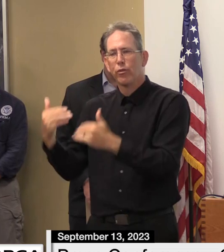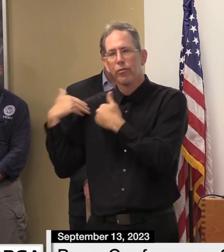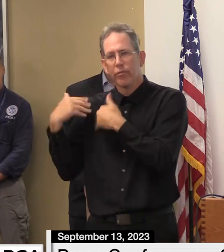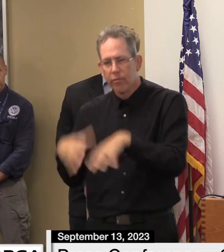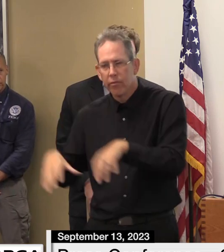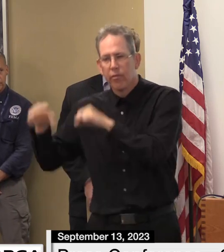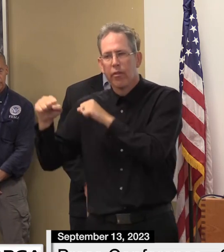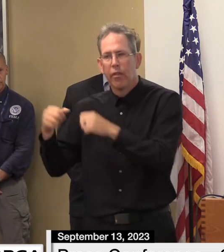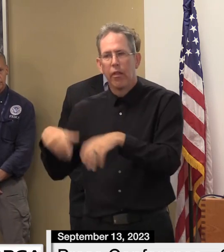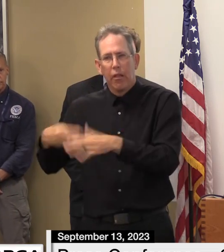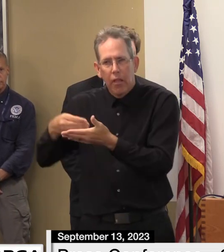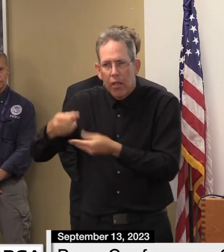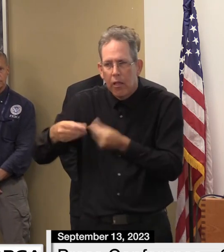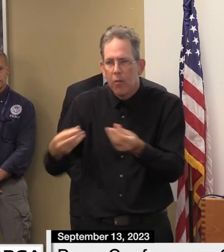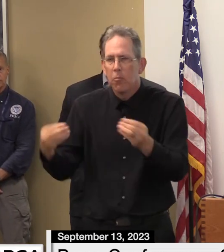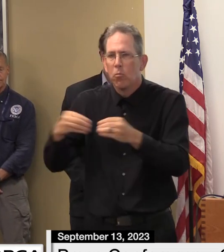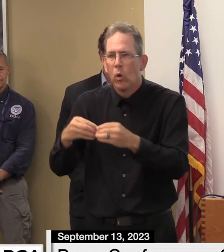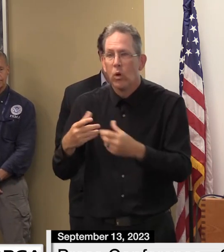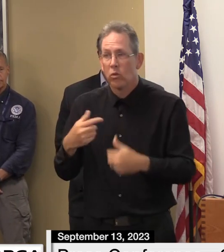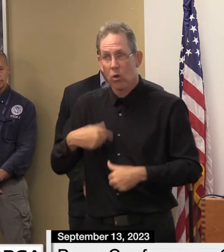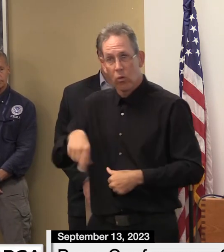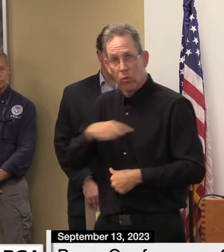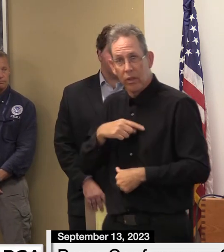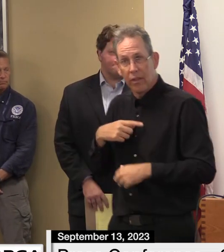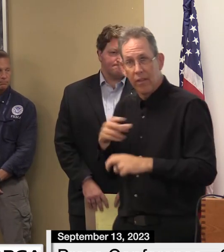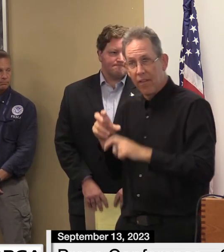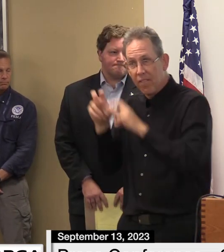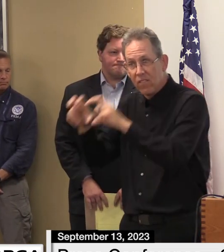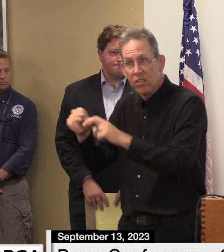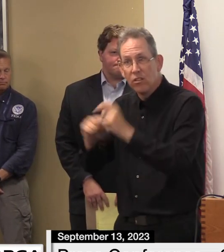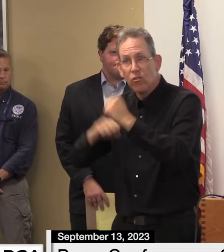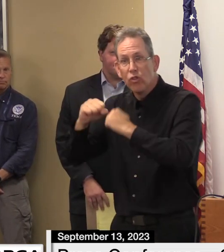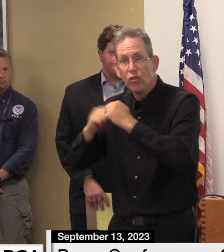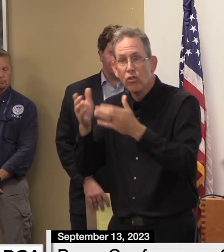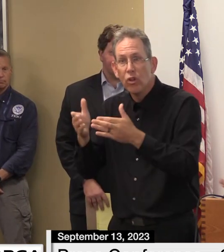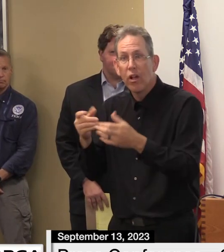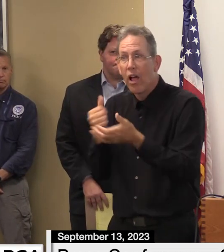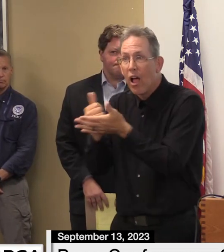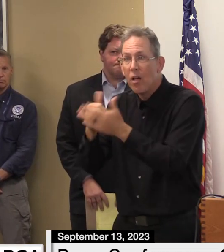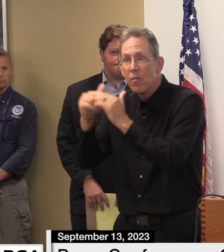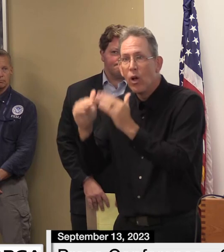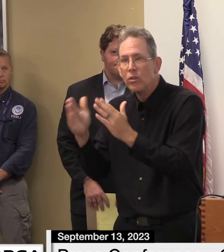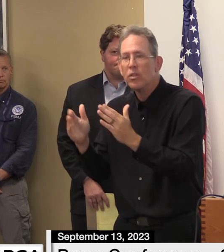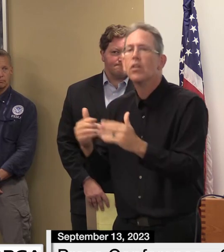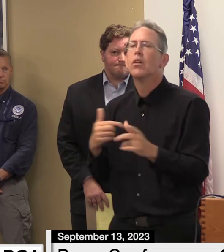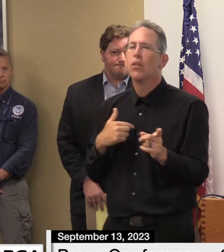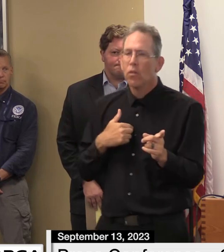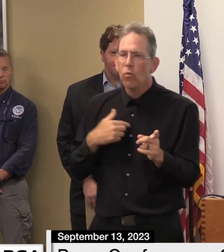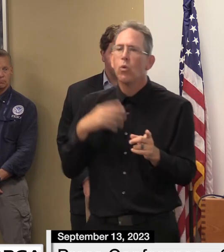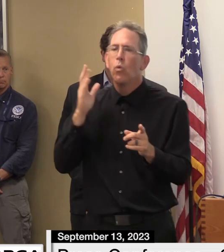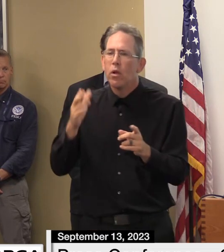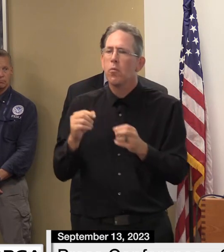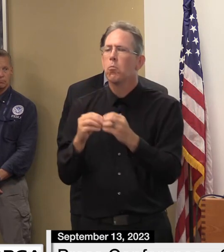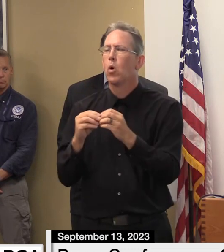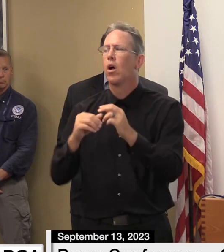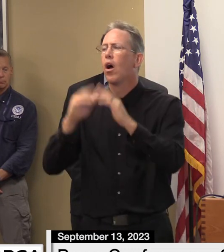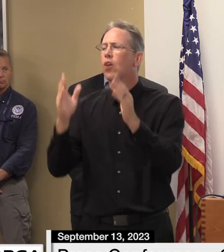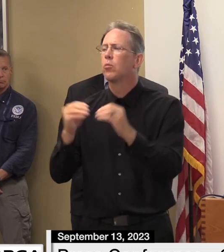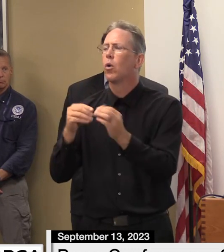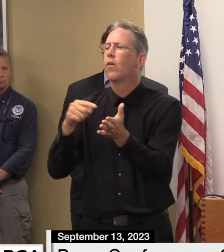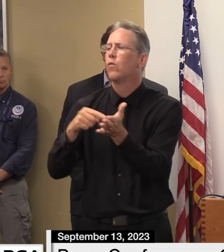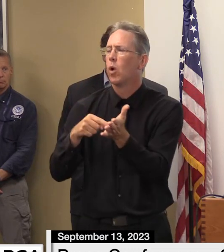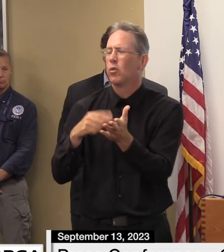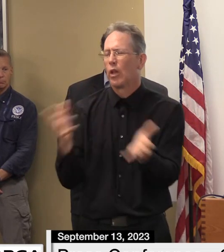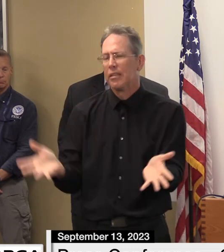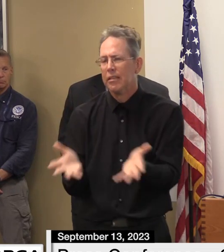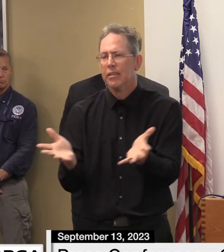of infrastructure that can create an environment for housing development, we can make housing more affordable because those